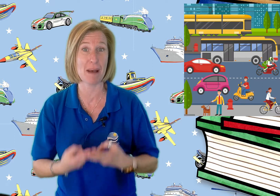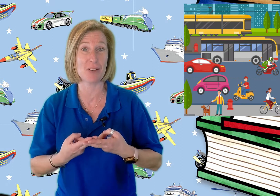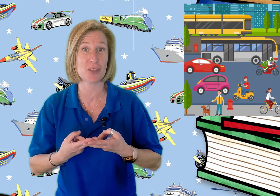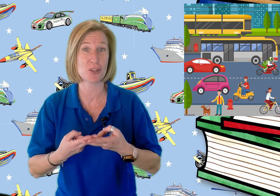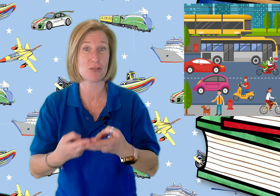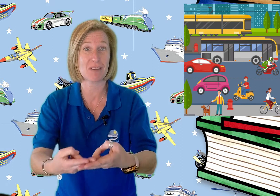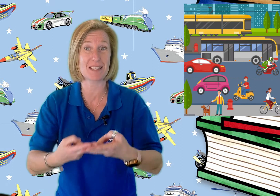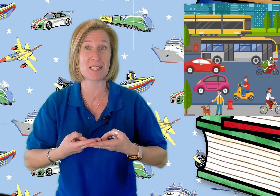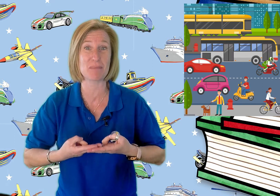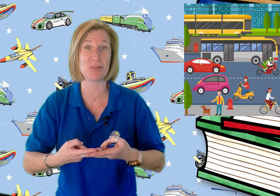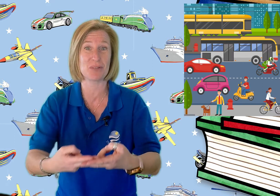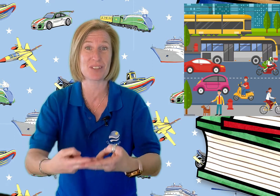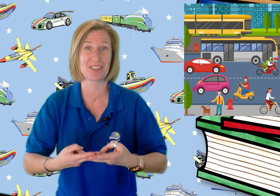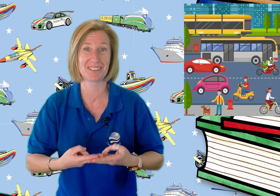about transport.